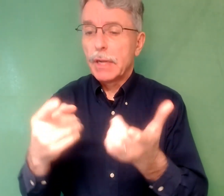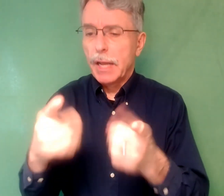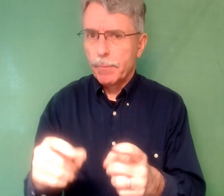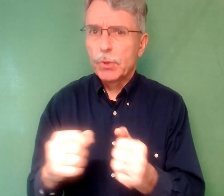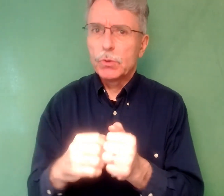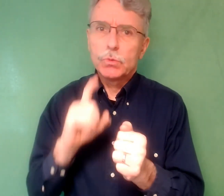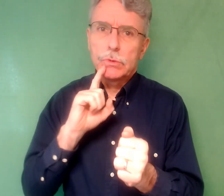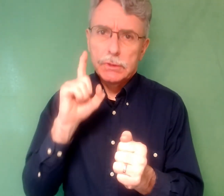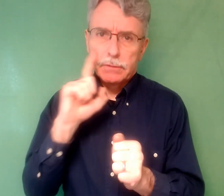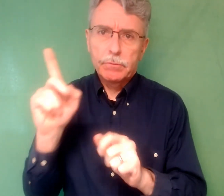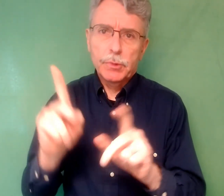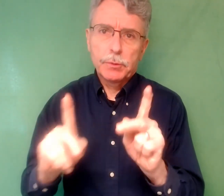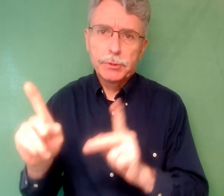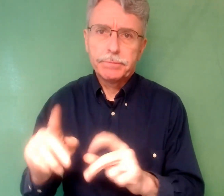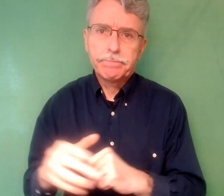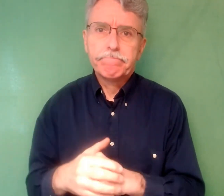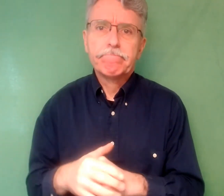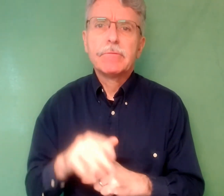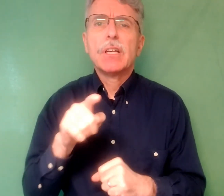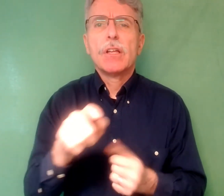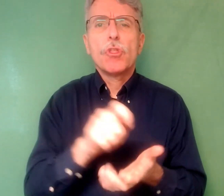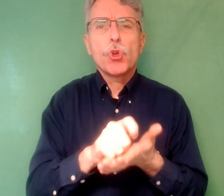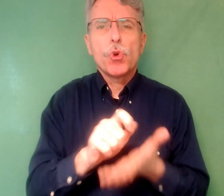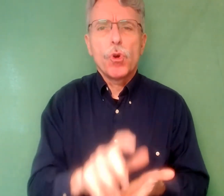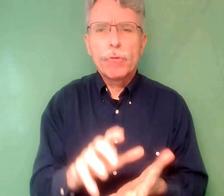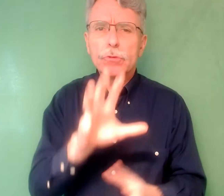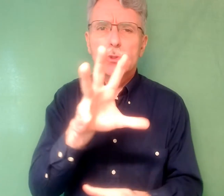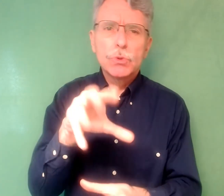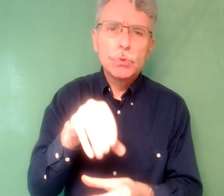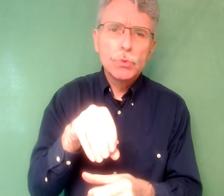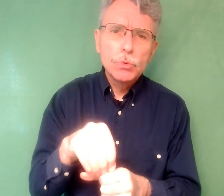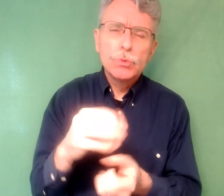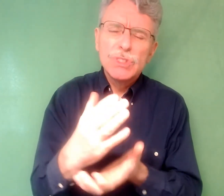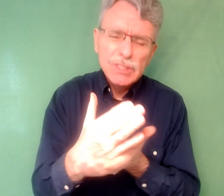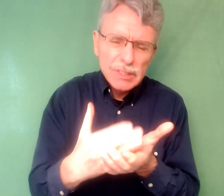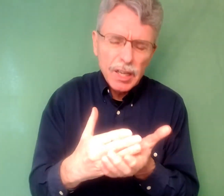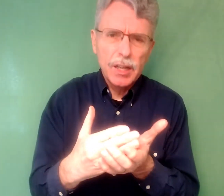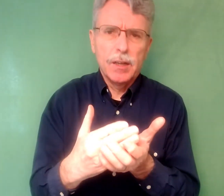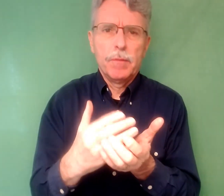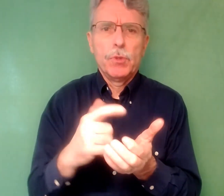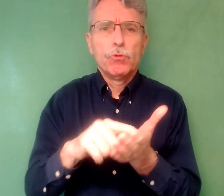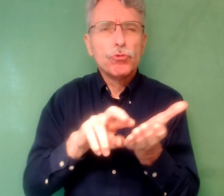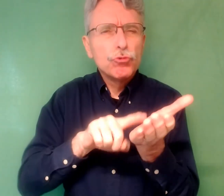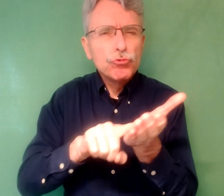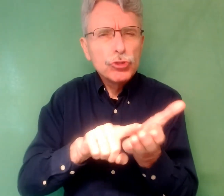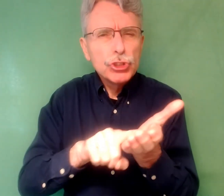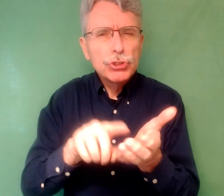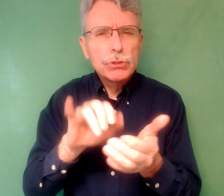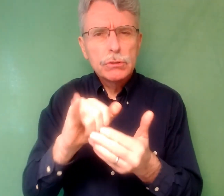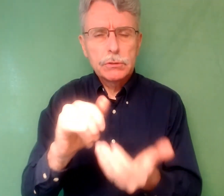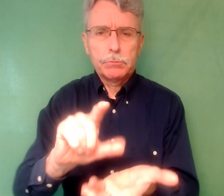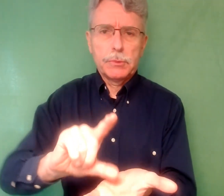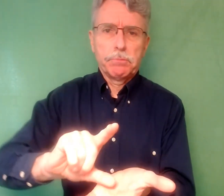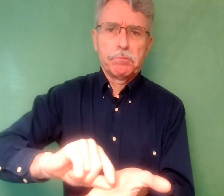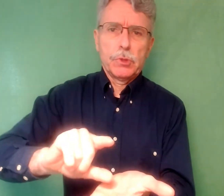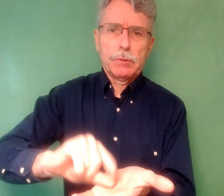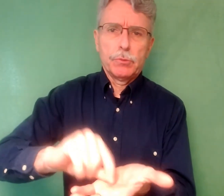relay services, printed materials, visual notifications, or TTYs, to assess deaf individuals